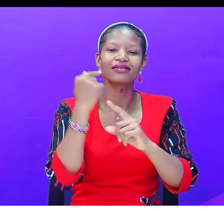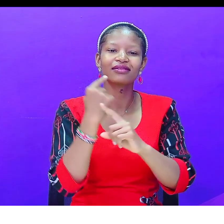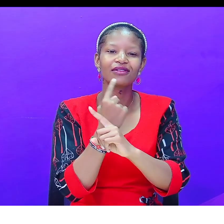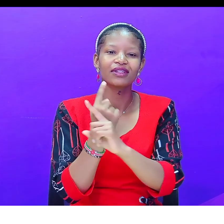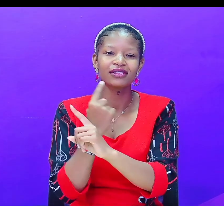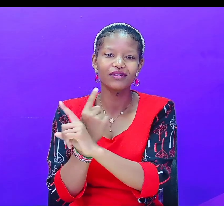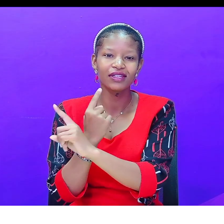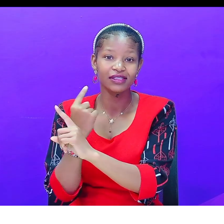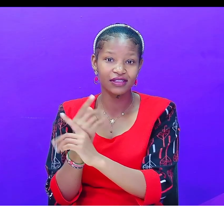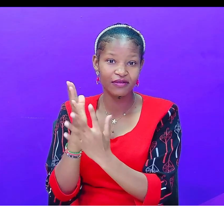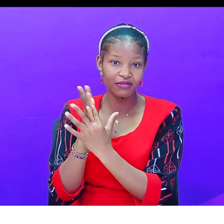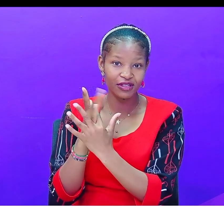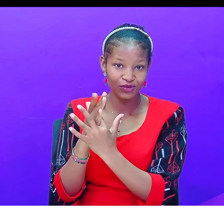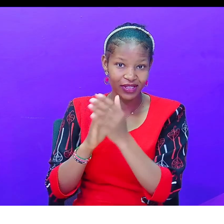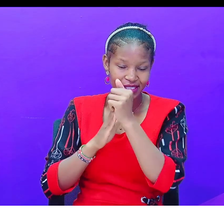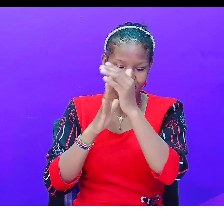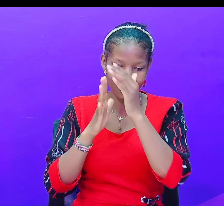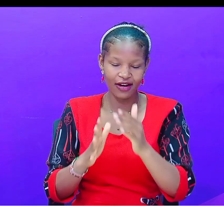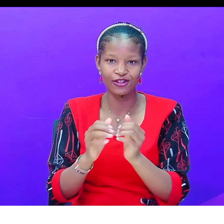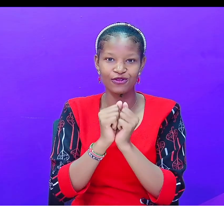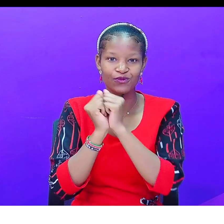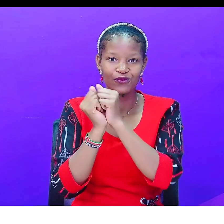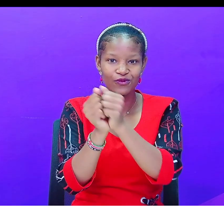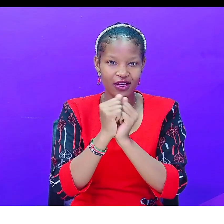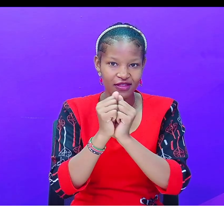leaders with actionable plans and those leaders without.